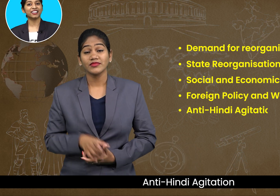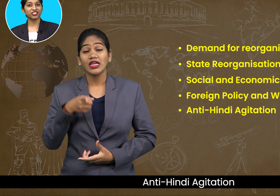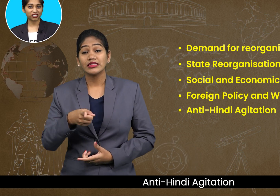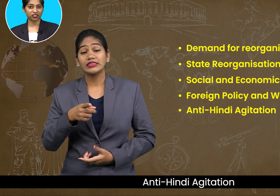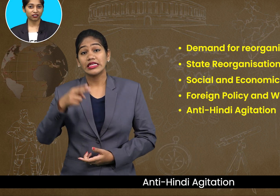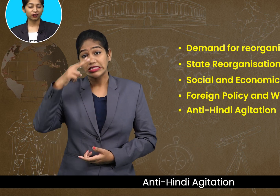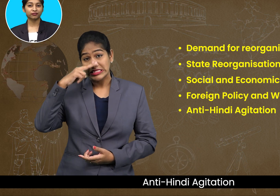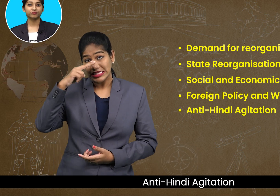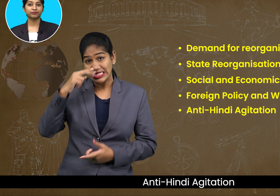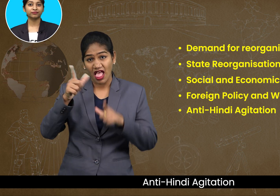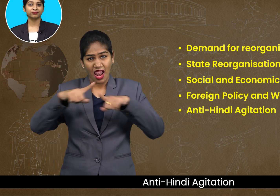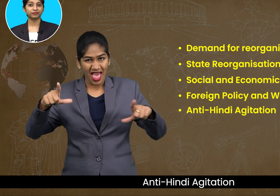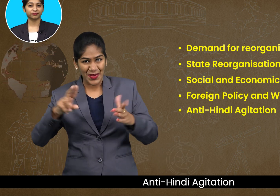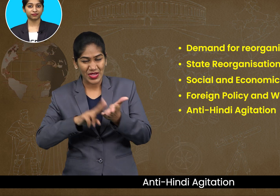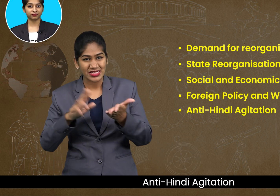Anti-Hindi Agitation,